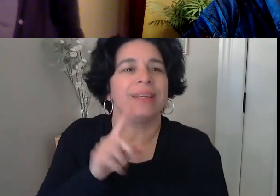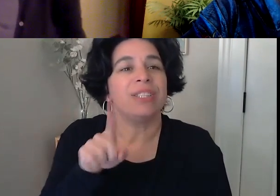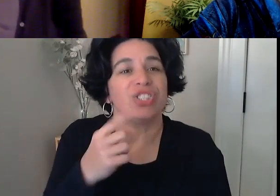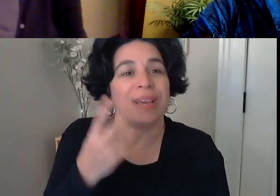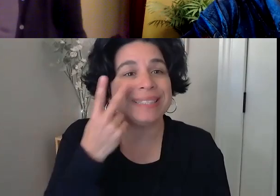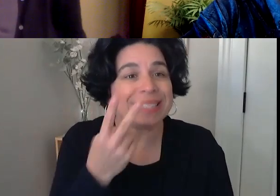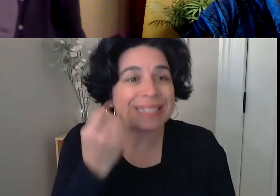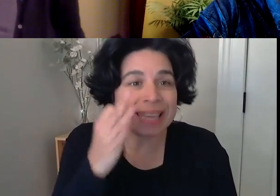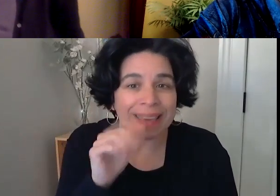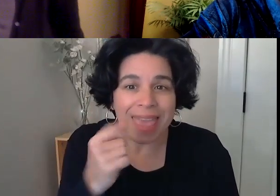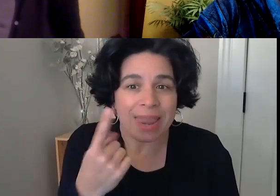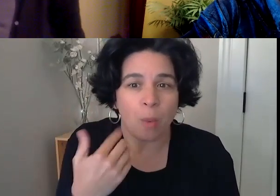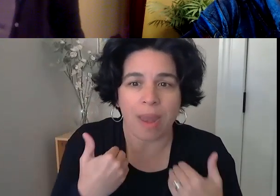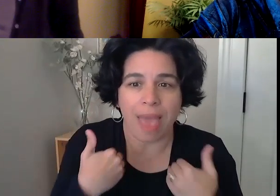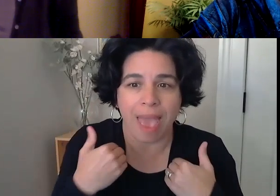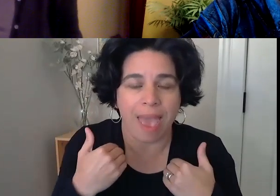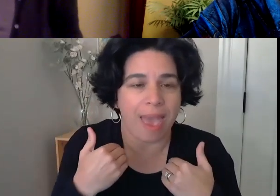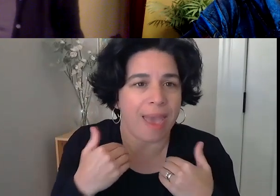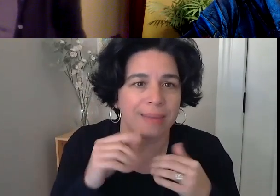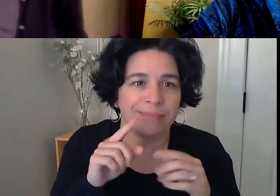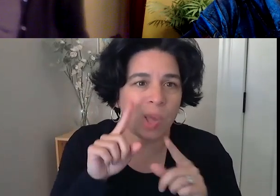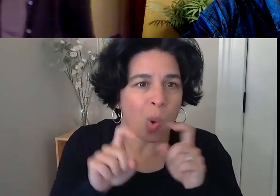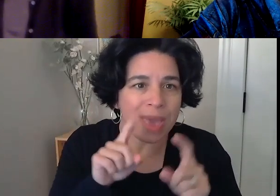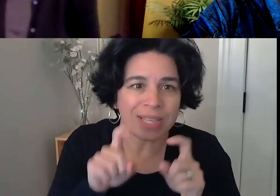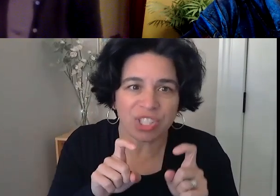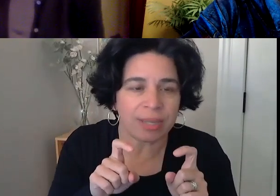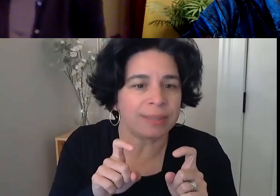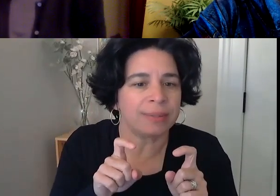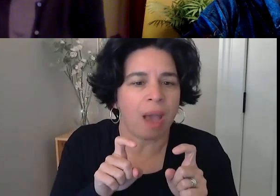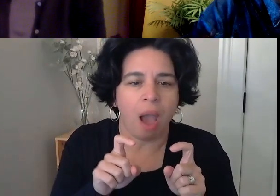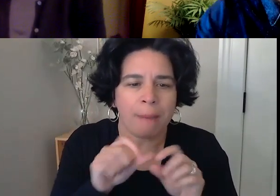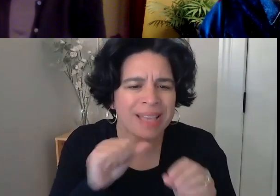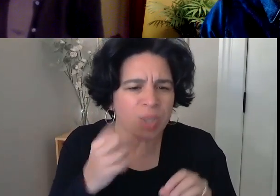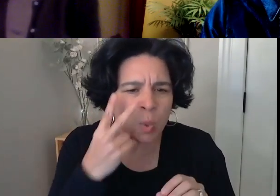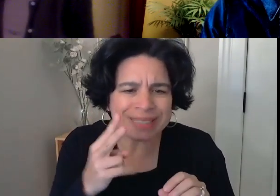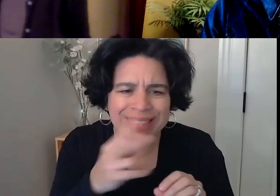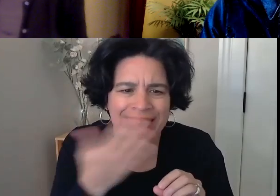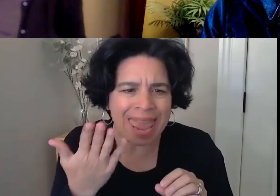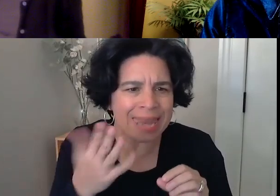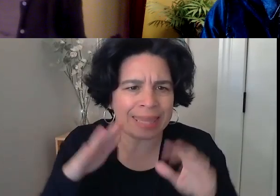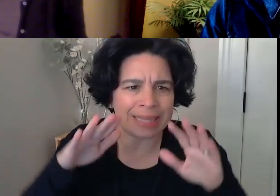Well, I'd like to jump in just to see if anyone has any questions for Thomas.